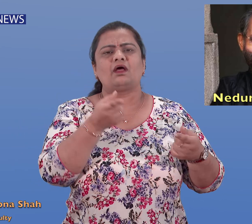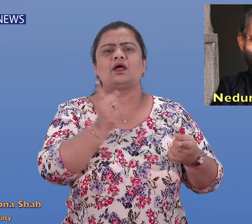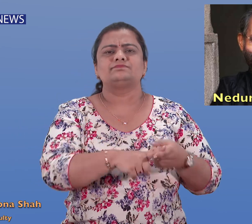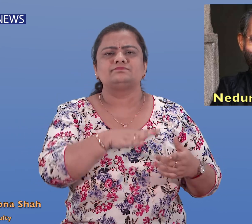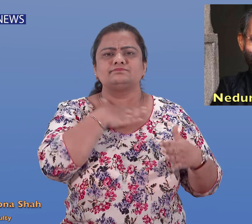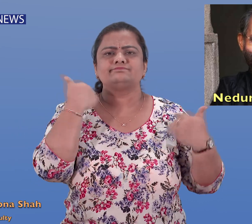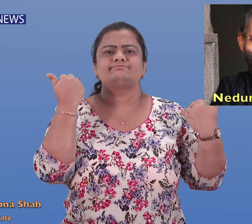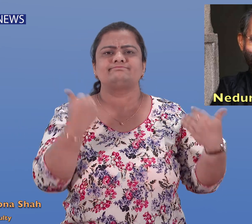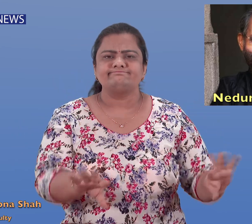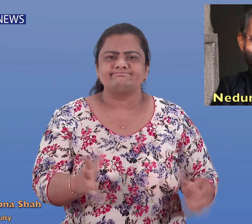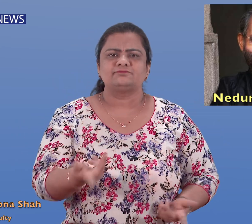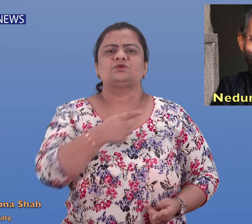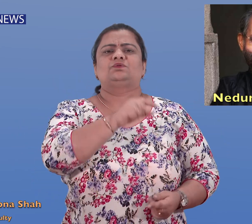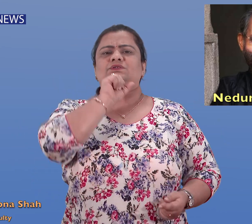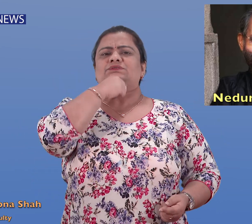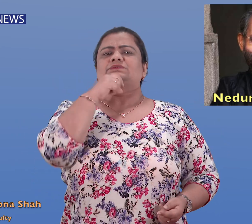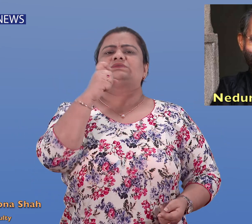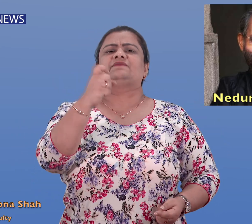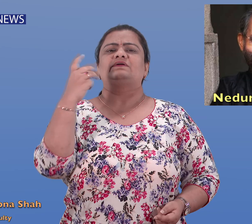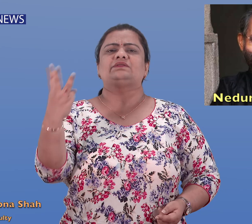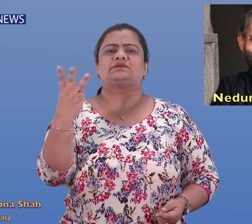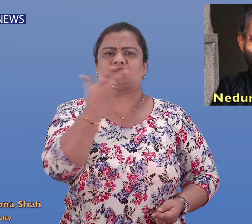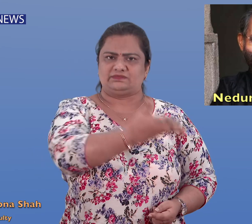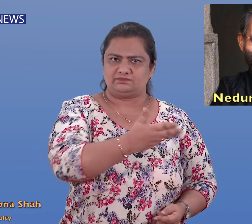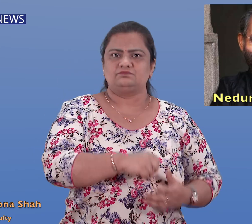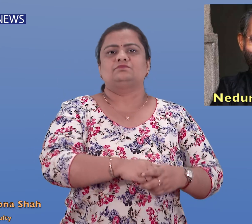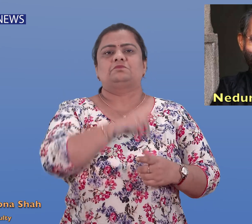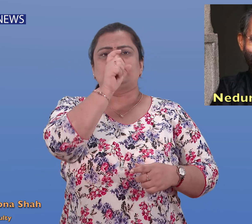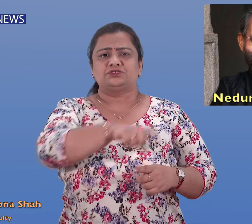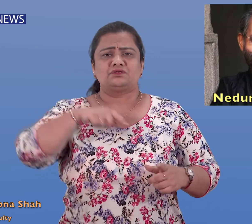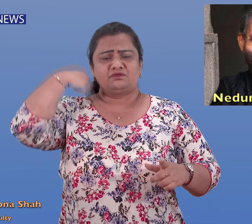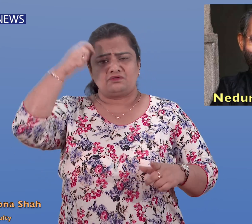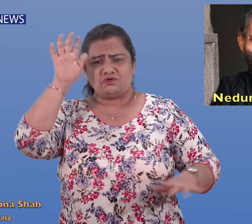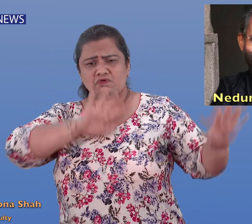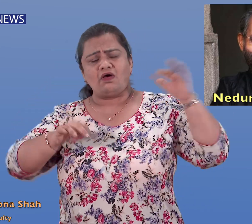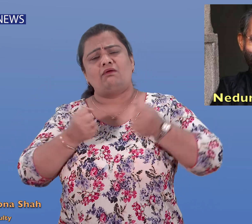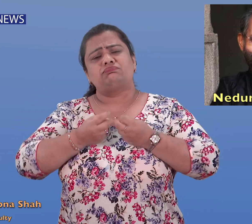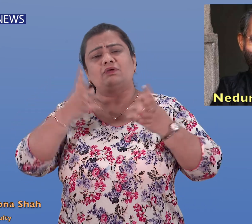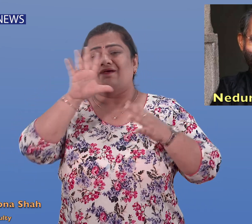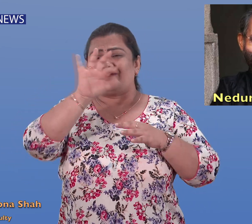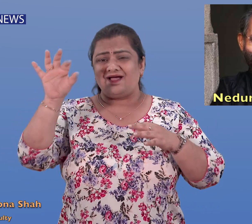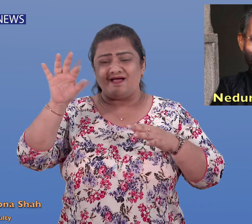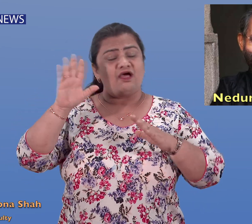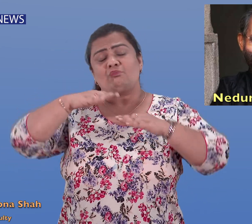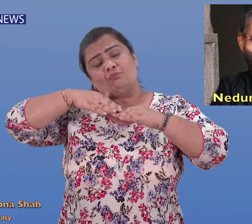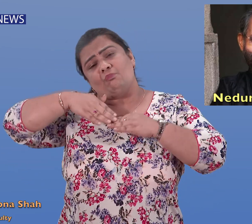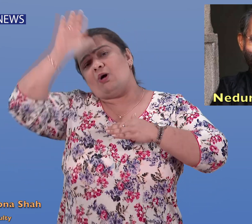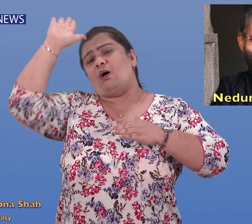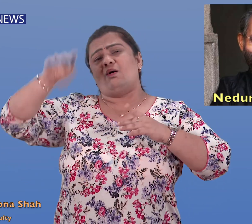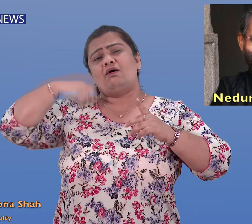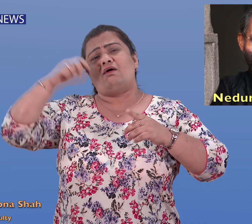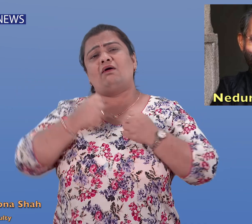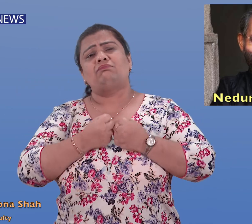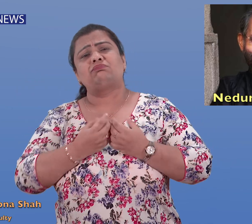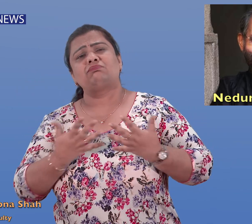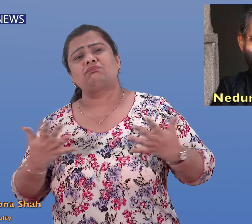awards, 6 Kerala State Film Awards, and many other awards. He has also acted in dramas and was a good folk singer and